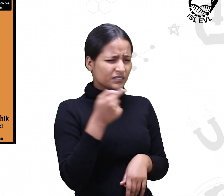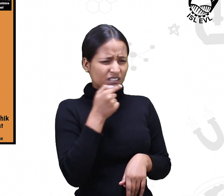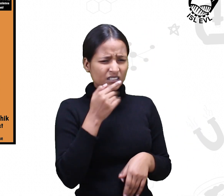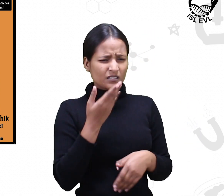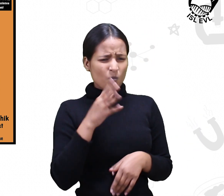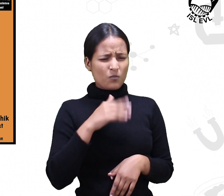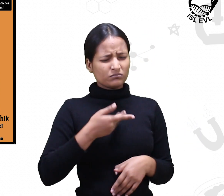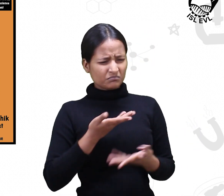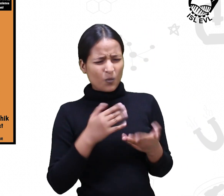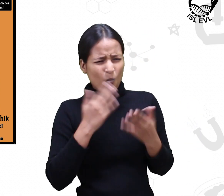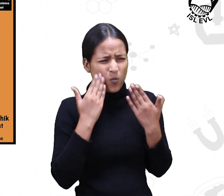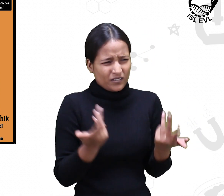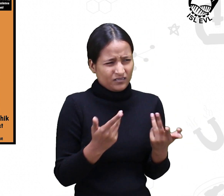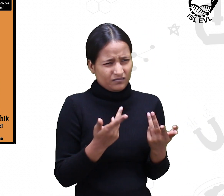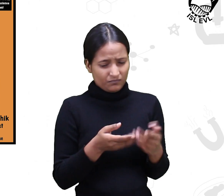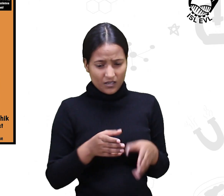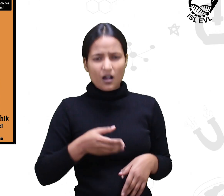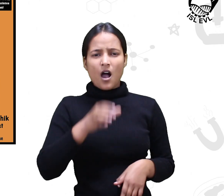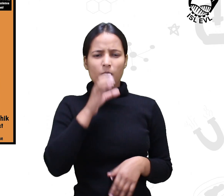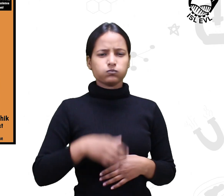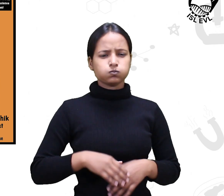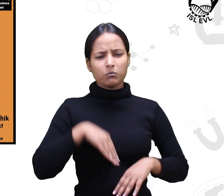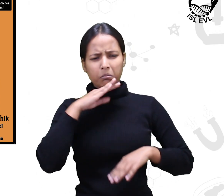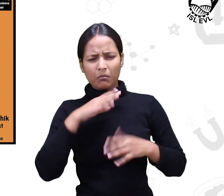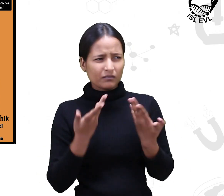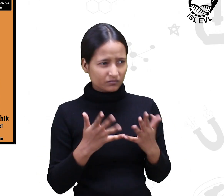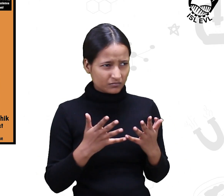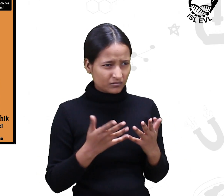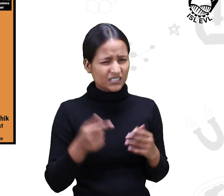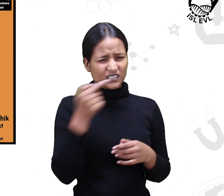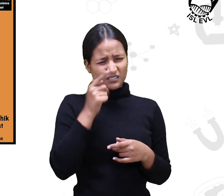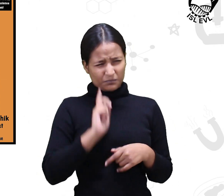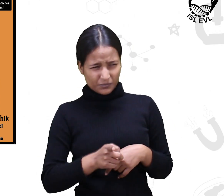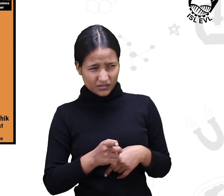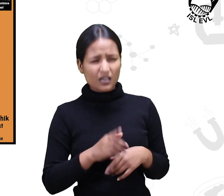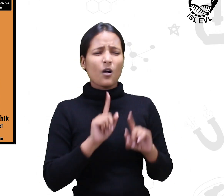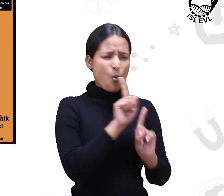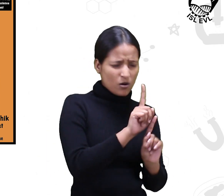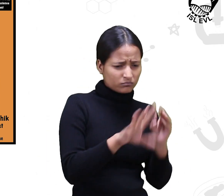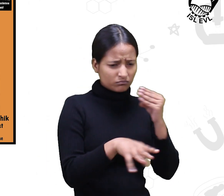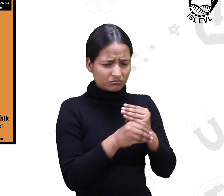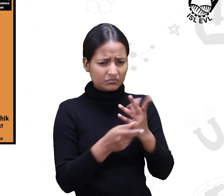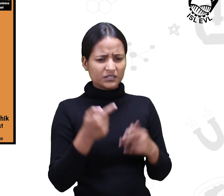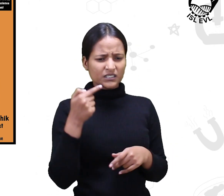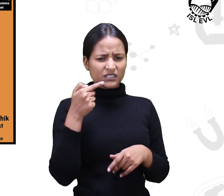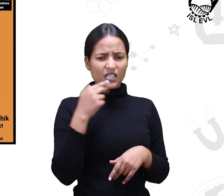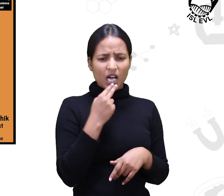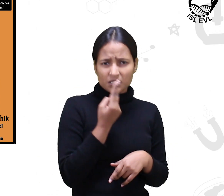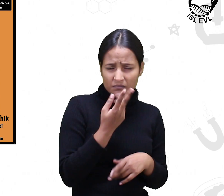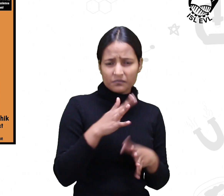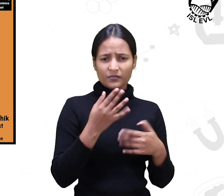food? Can't I just gargle? Also, how does chocolate and food